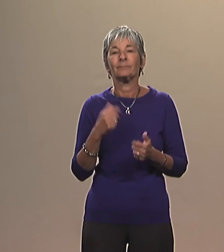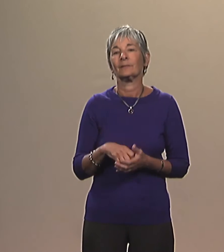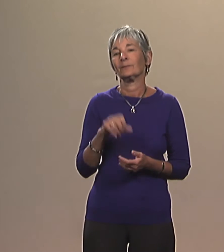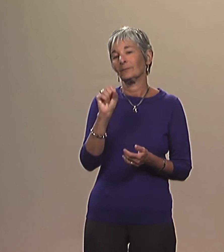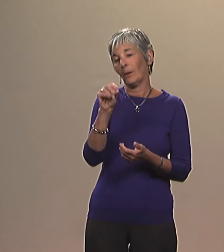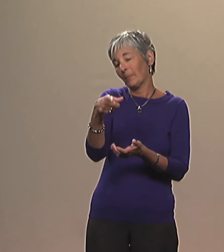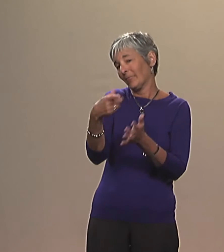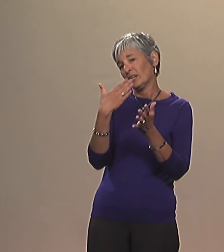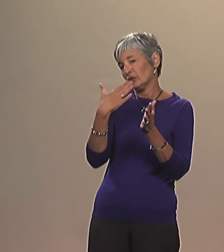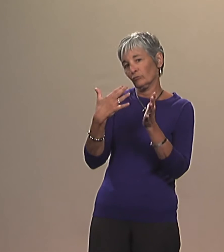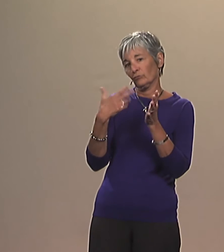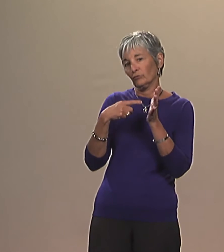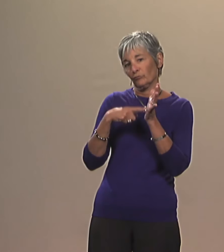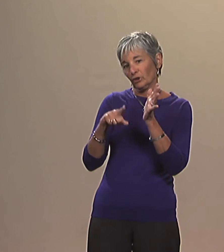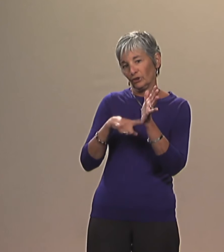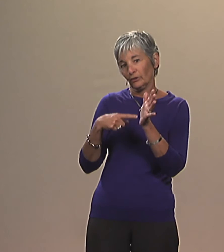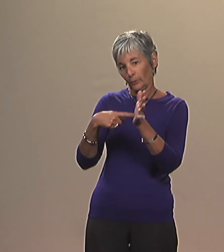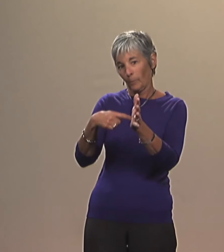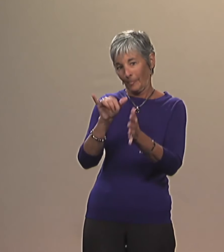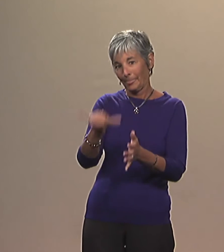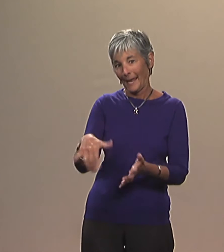other. Here is additional research showing the same.